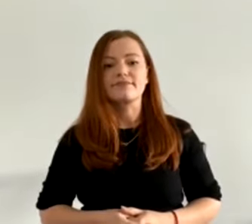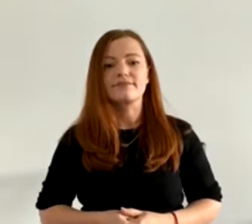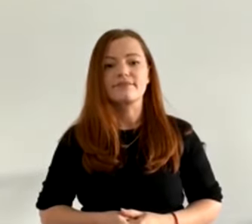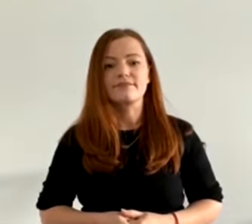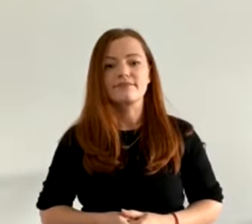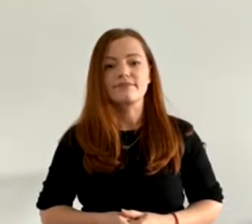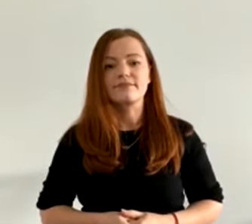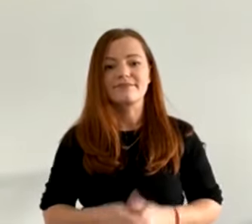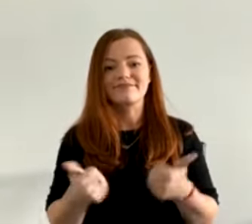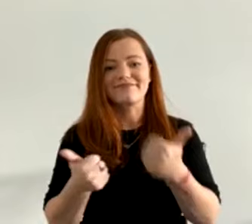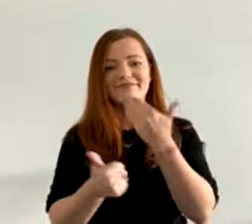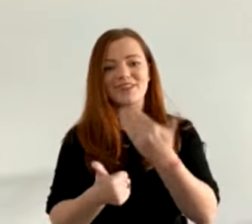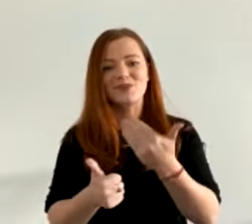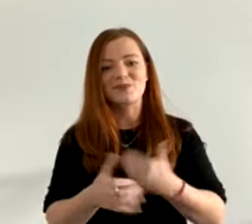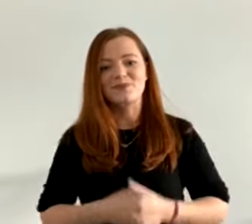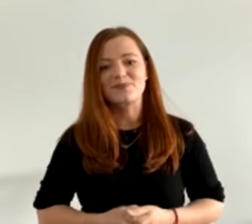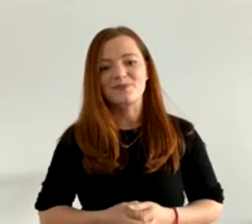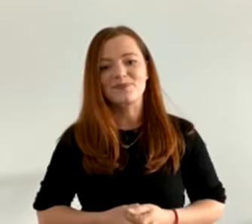Thanks.